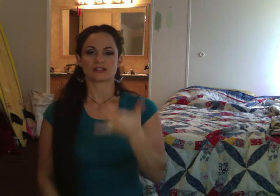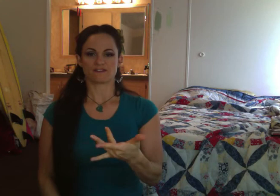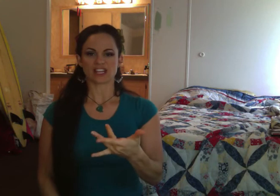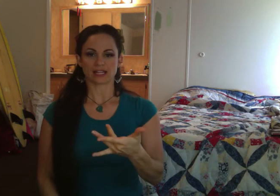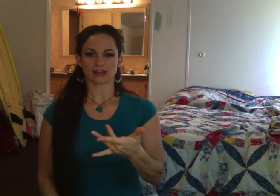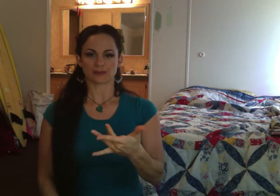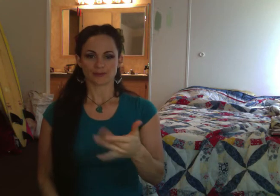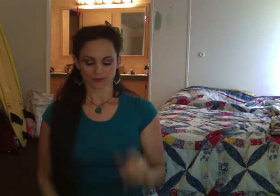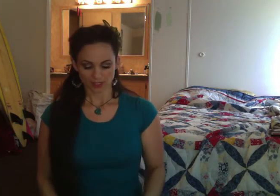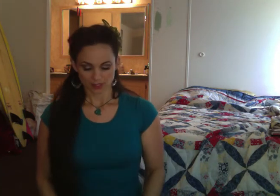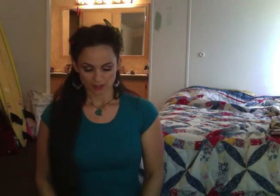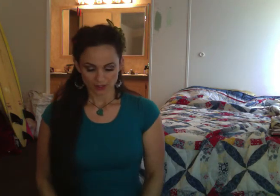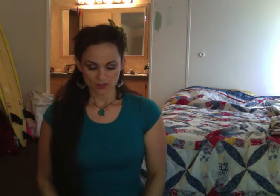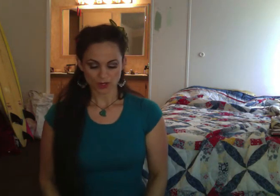feeling. So